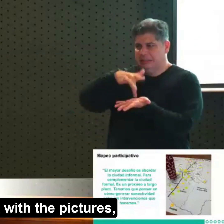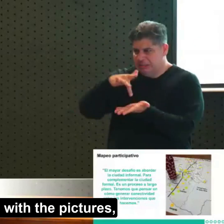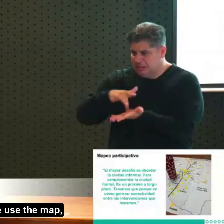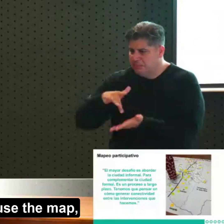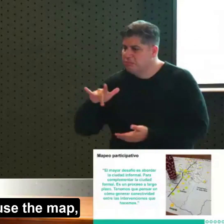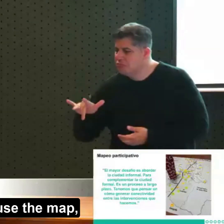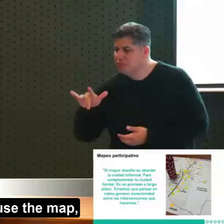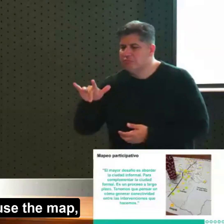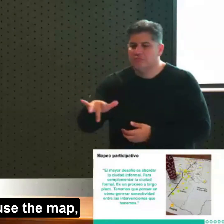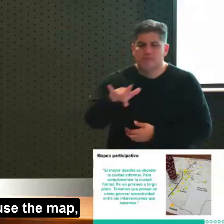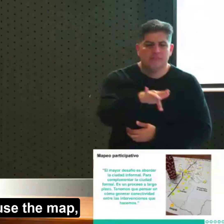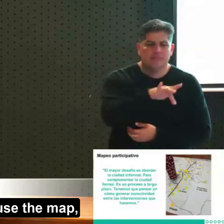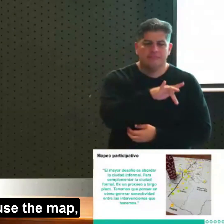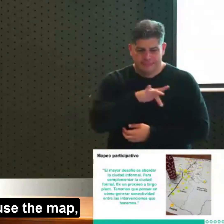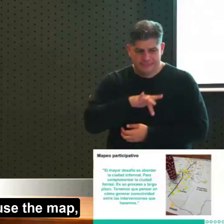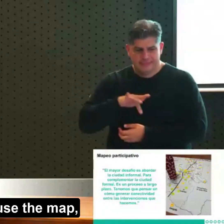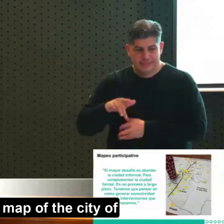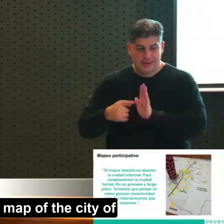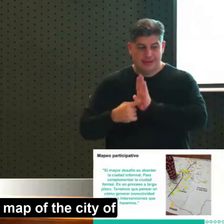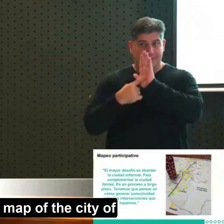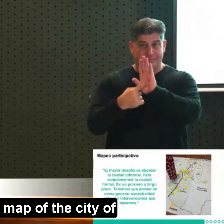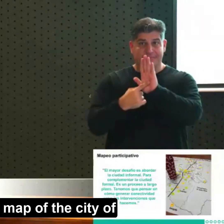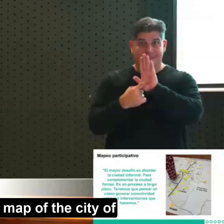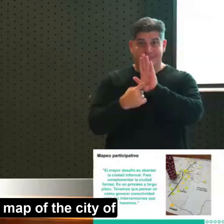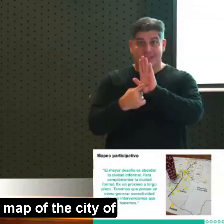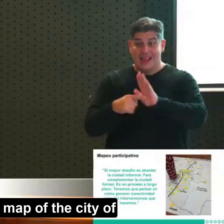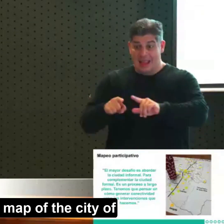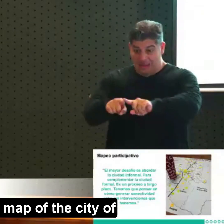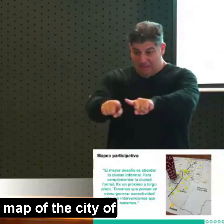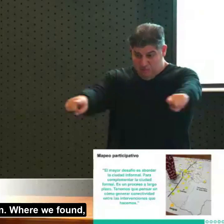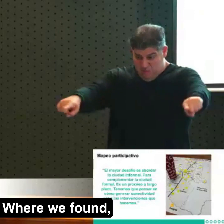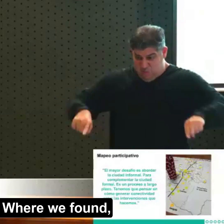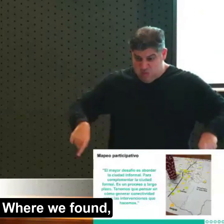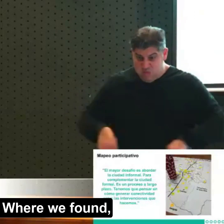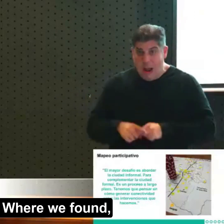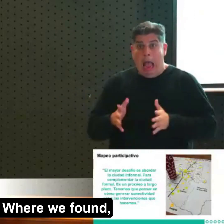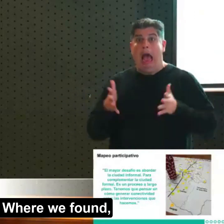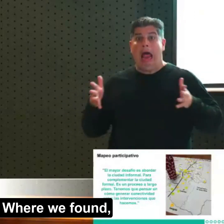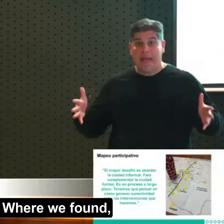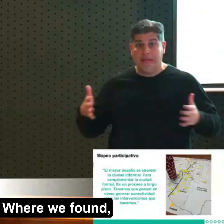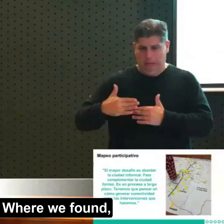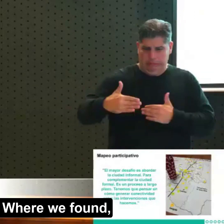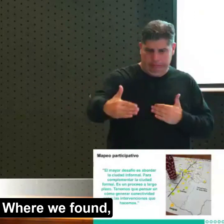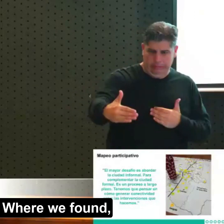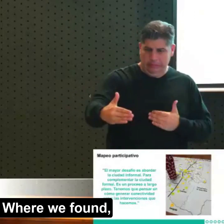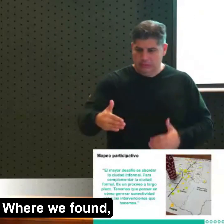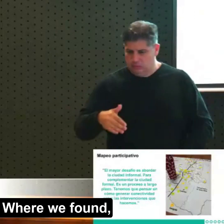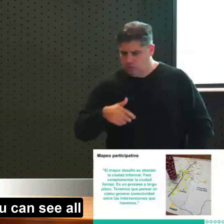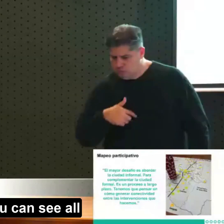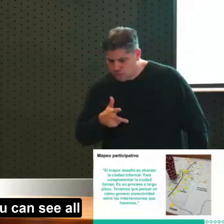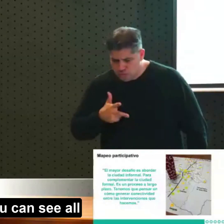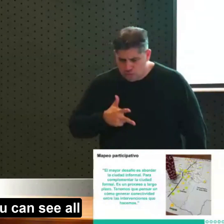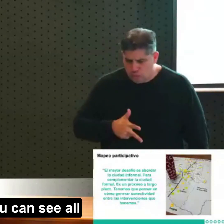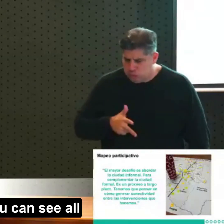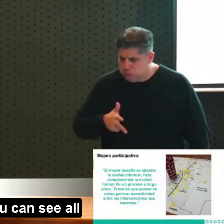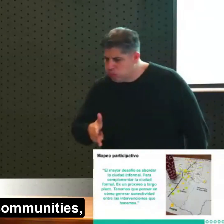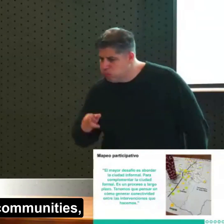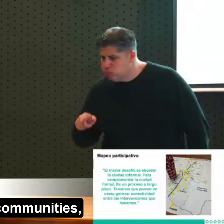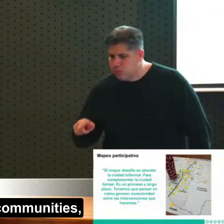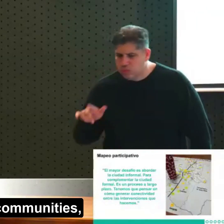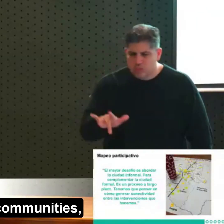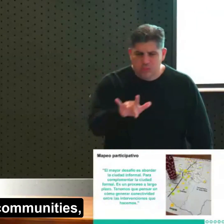the pictures, we used a map, a very big map of the city of Medellin, where we found,